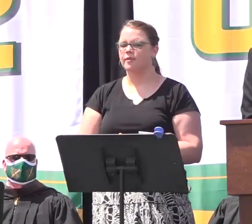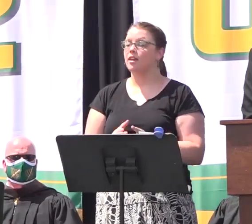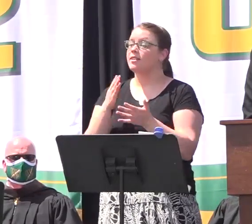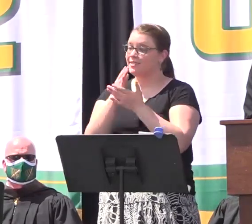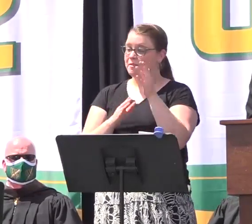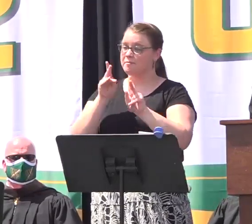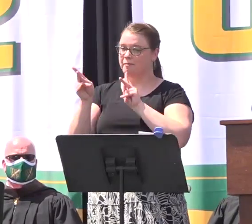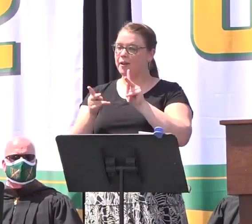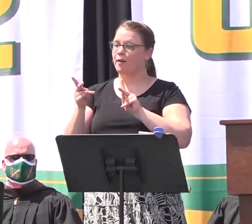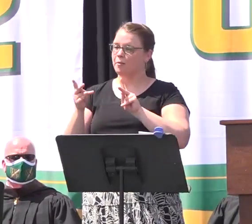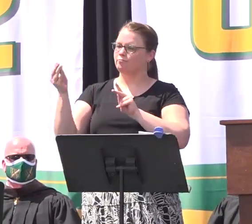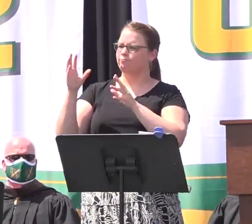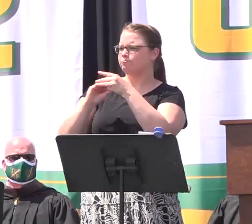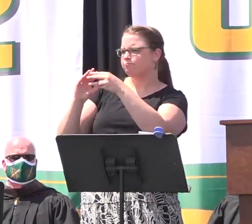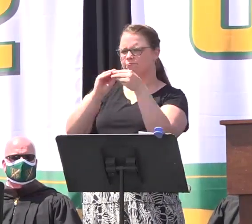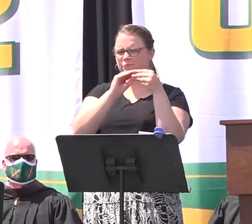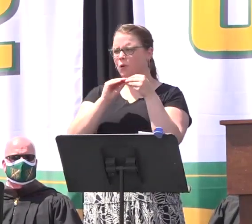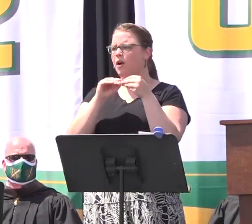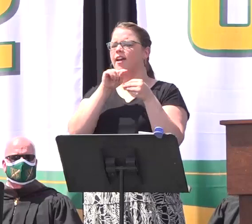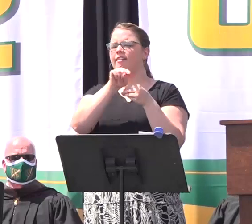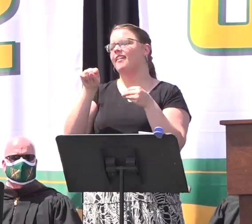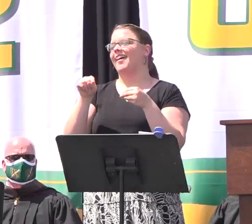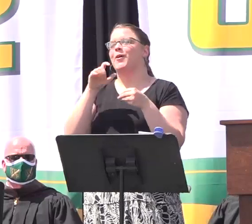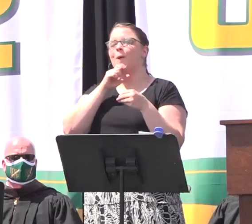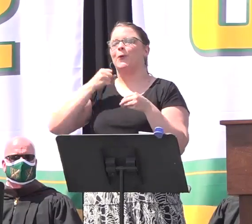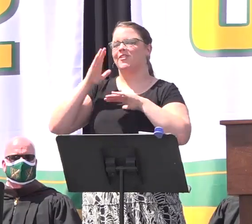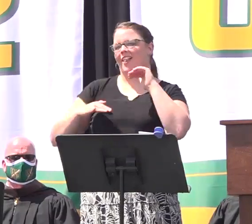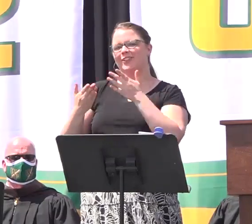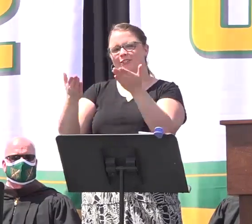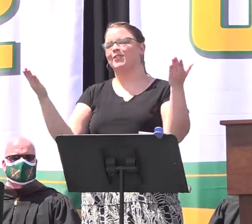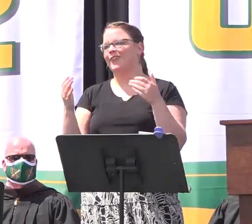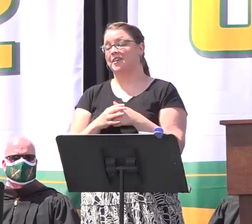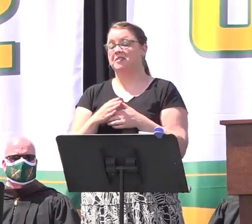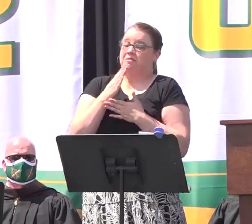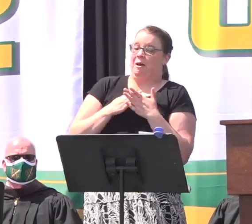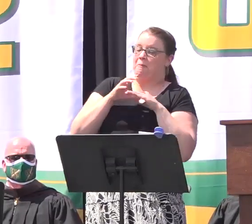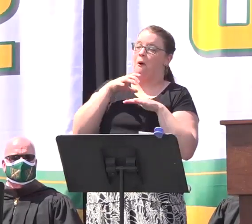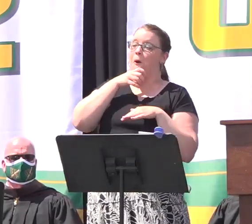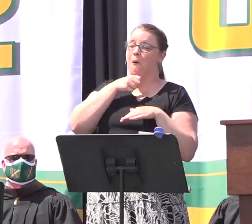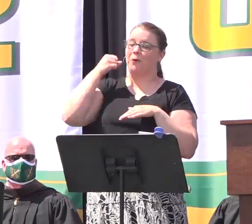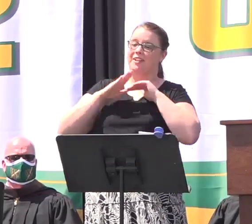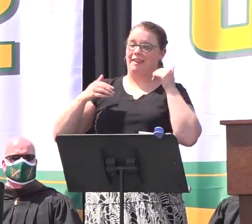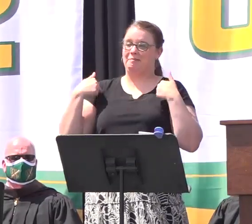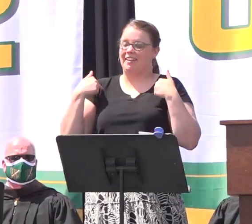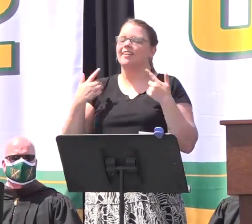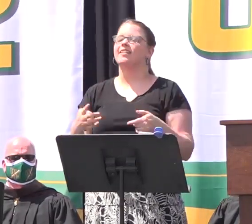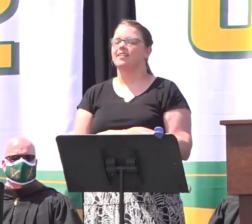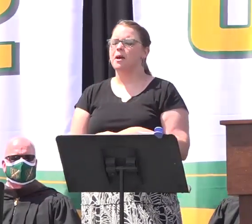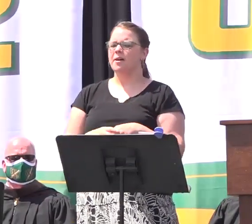older than you, some of them older than I am, but it's interesting to see what some of these thinkers thought as they went